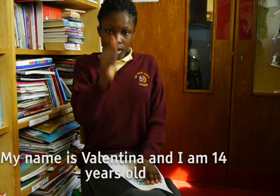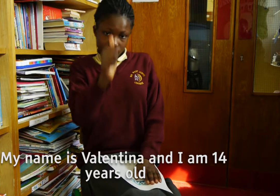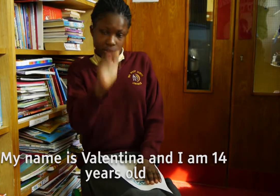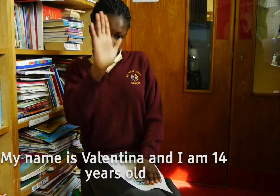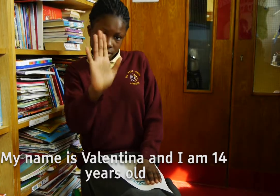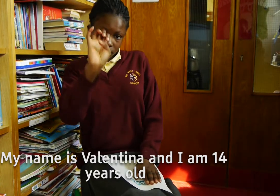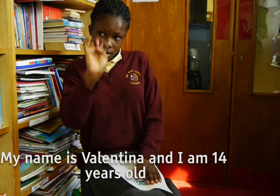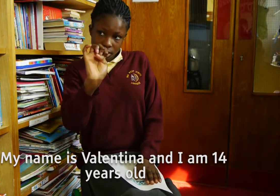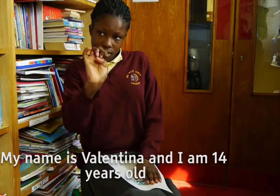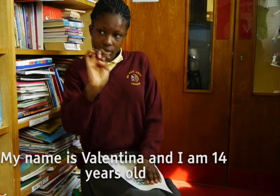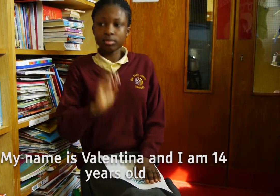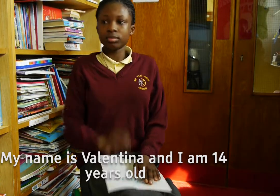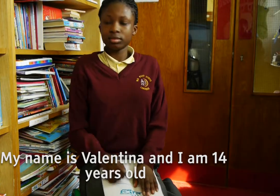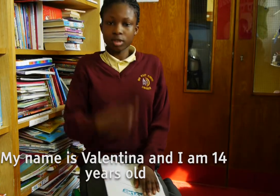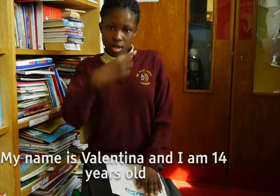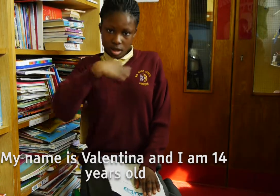My name is Valentina.